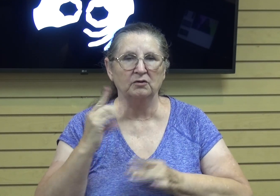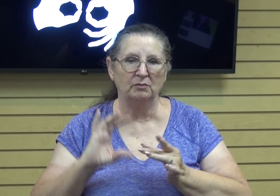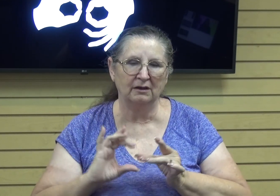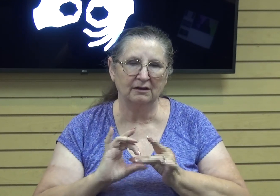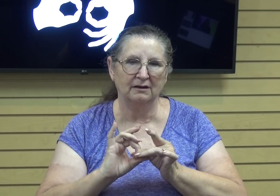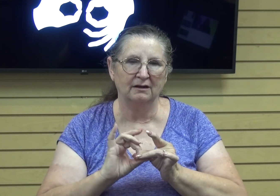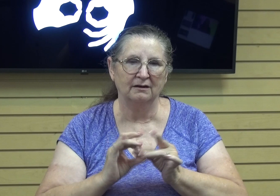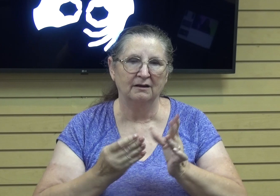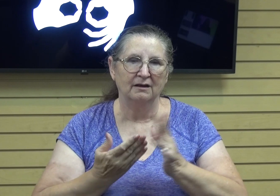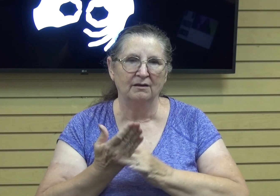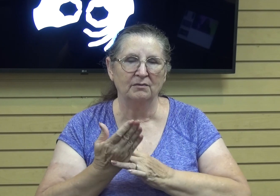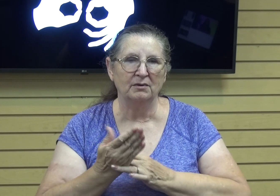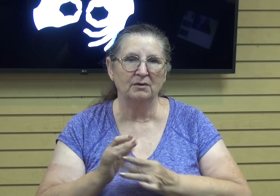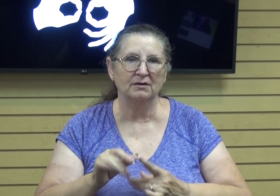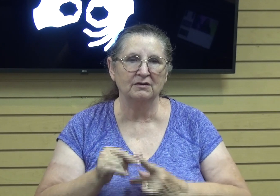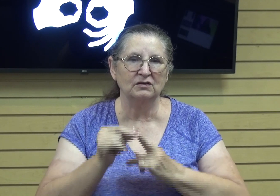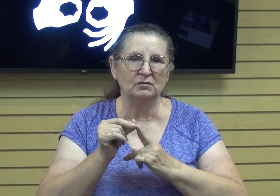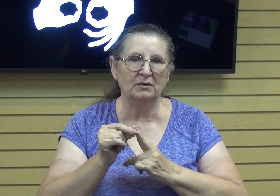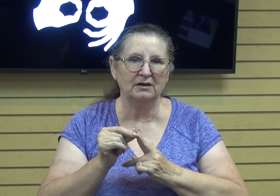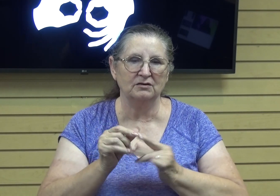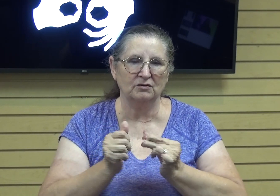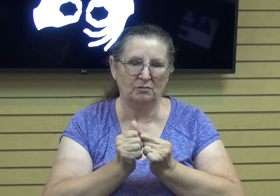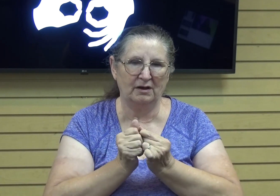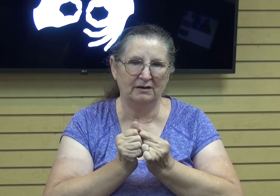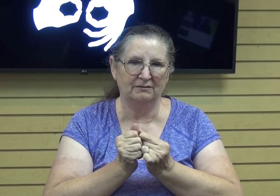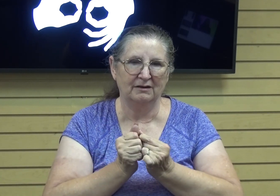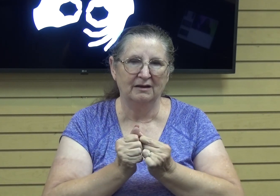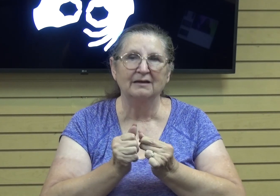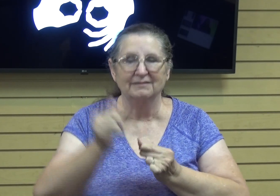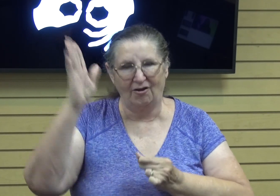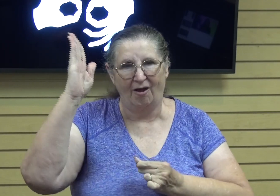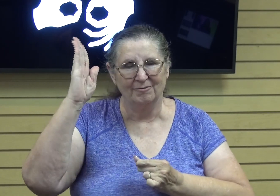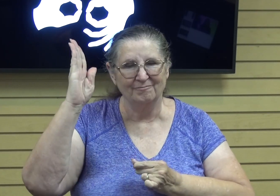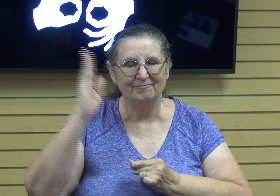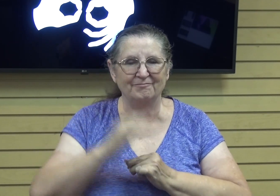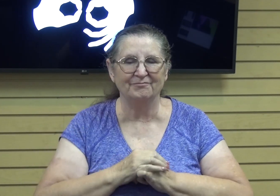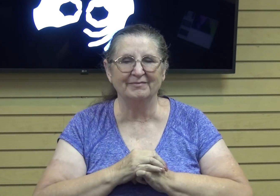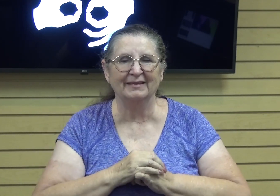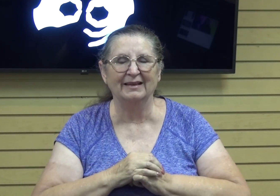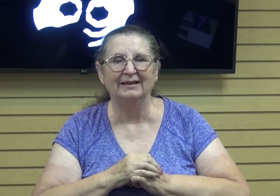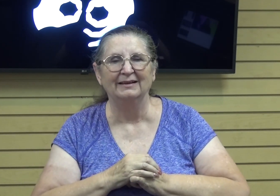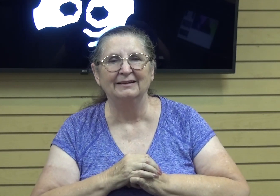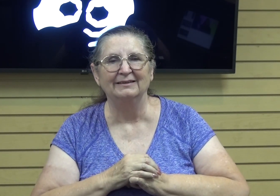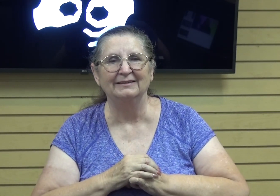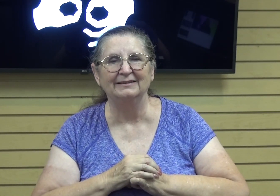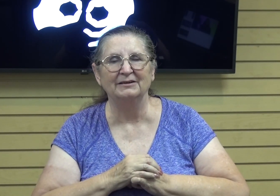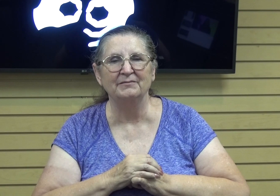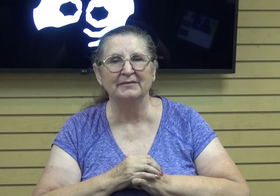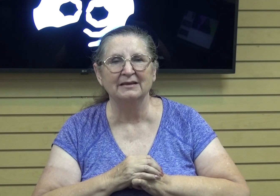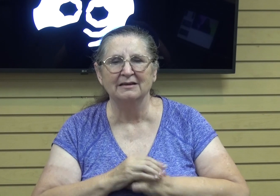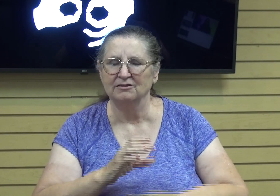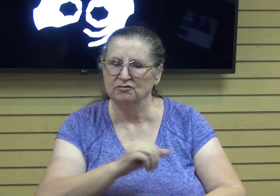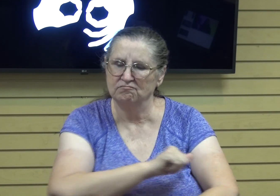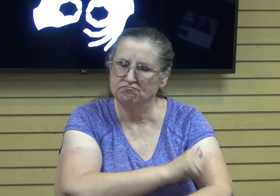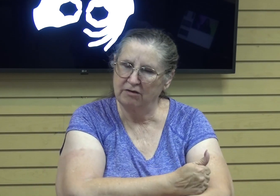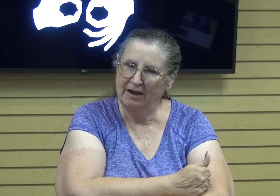this special bond that we have, which is God. And it's just so powerful. And he's a